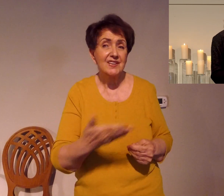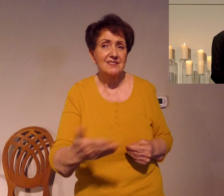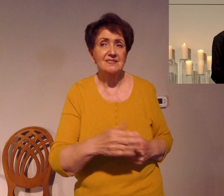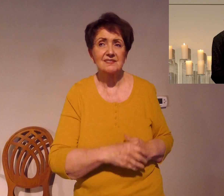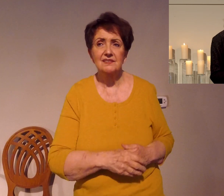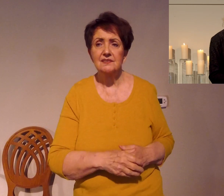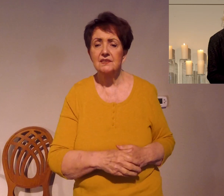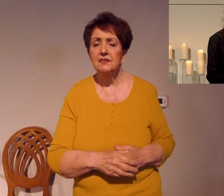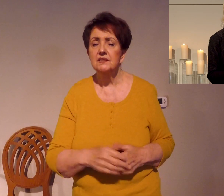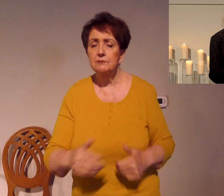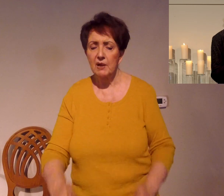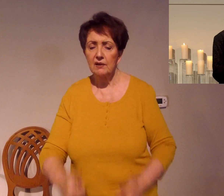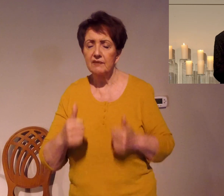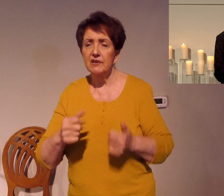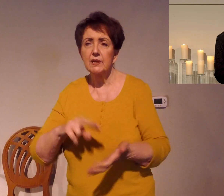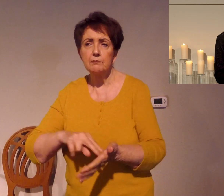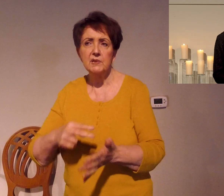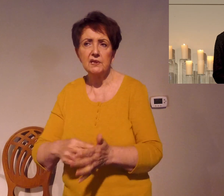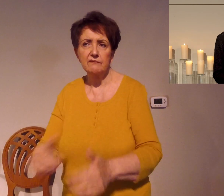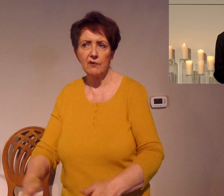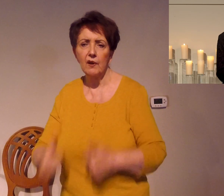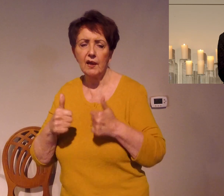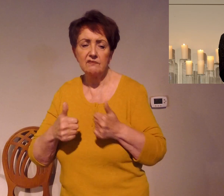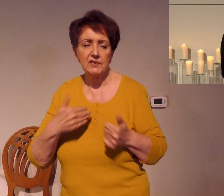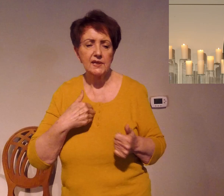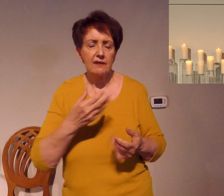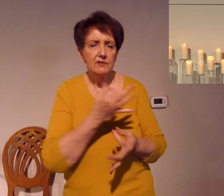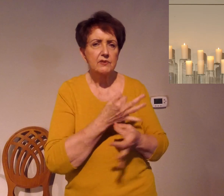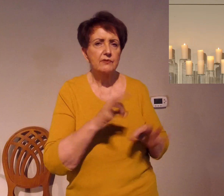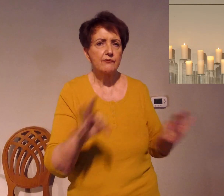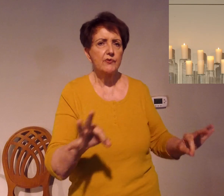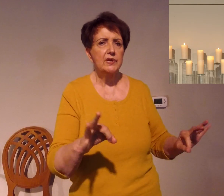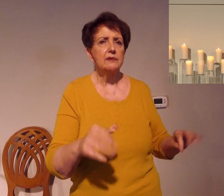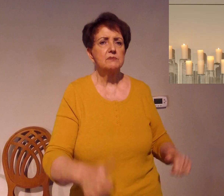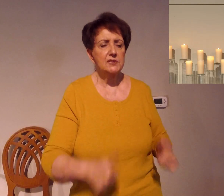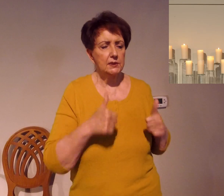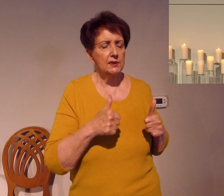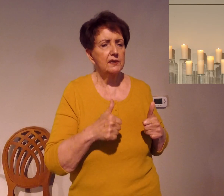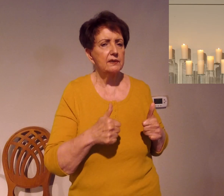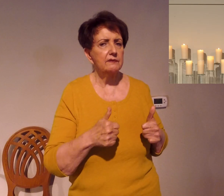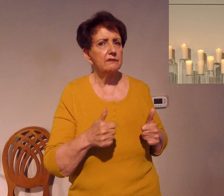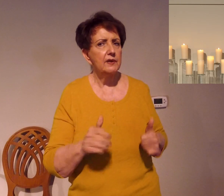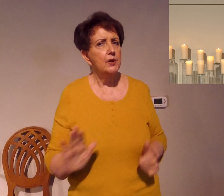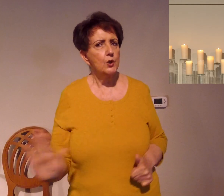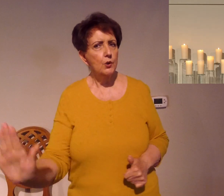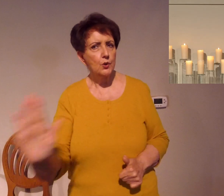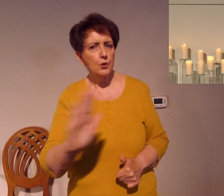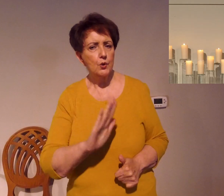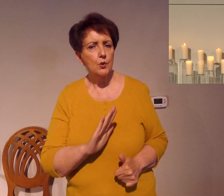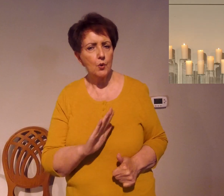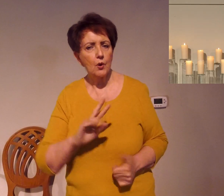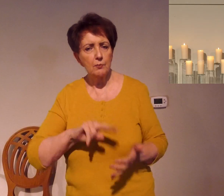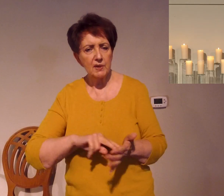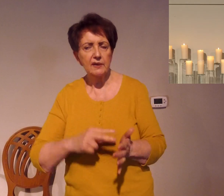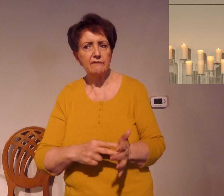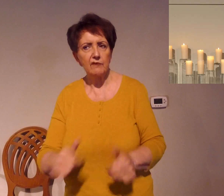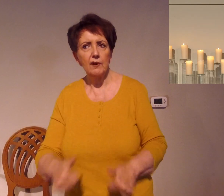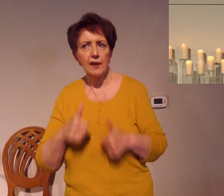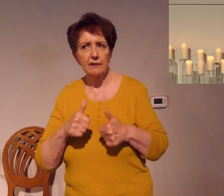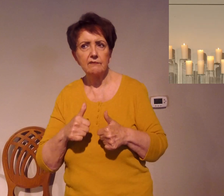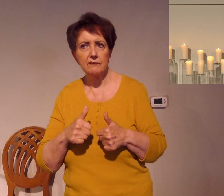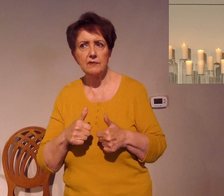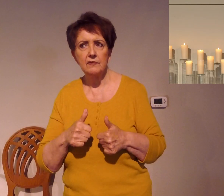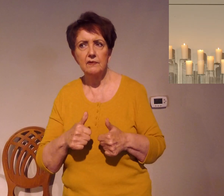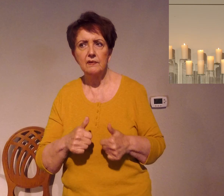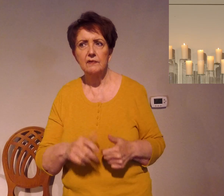a meaningful life and having the freedom to live the meaningful life that is your meaningful life to